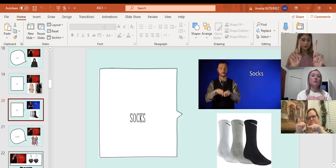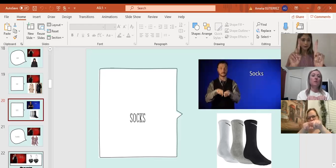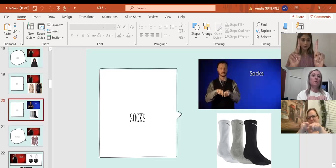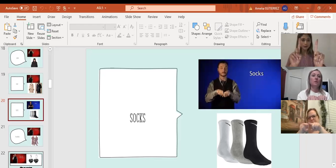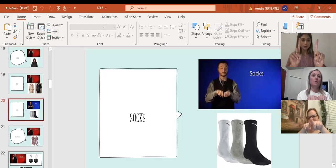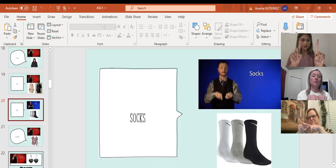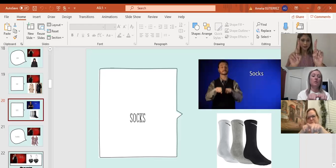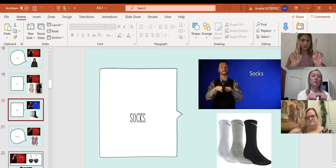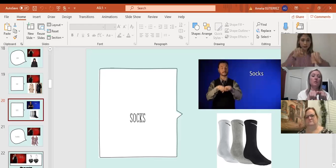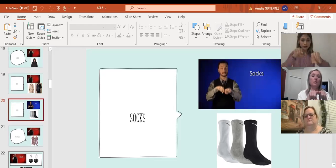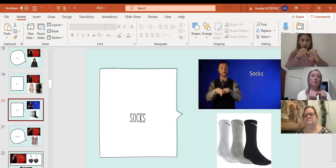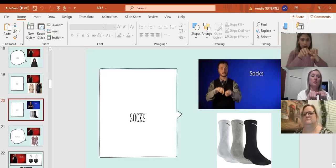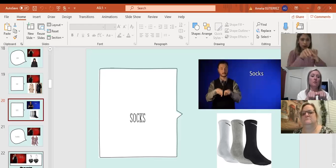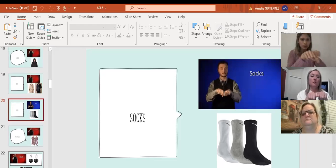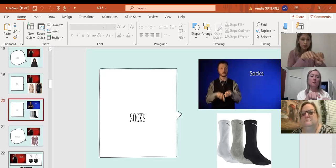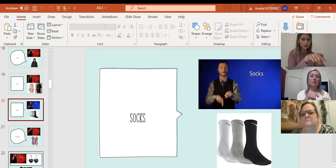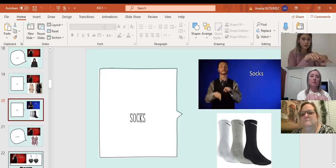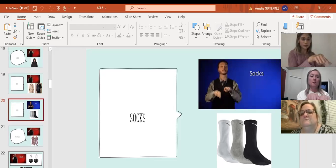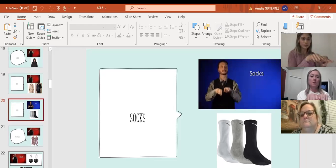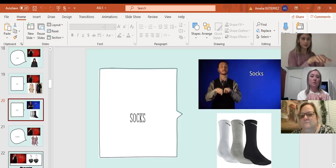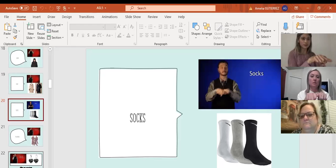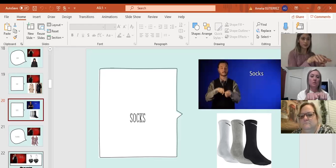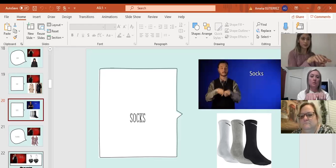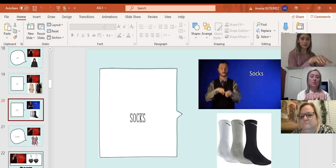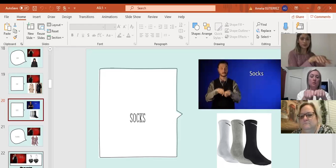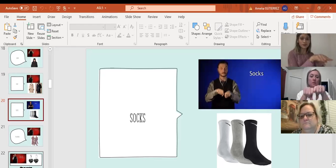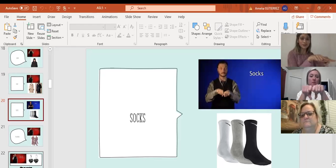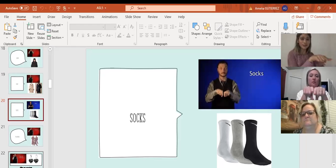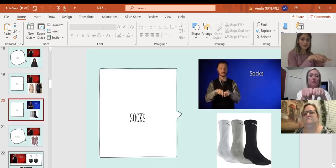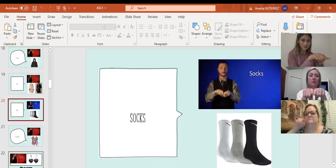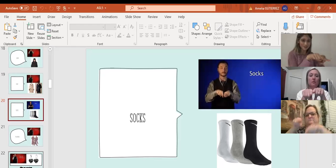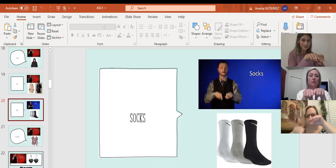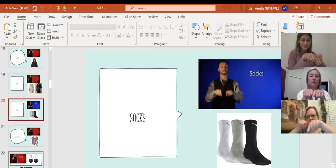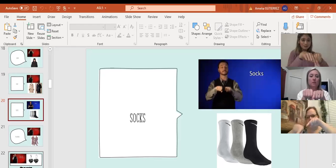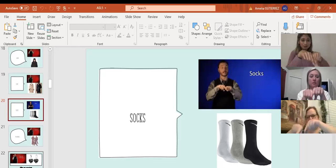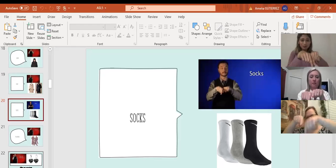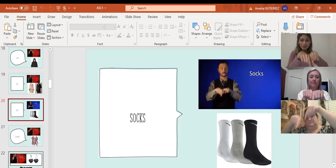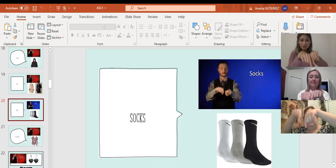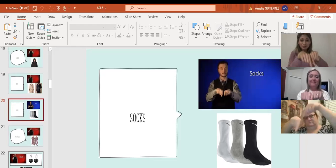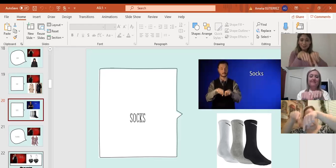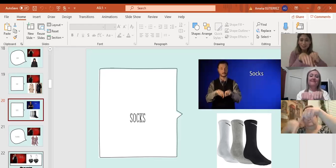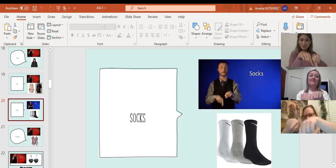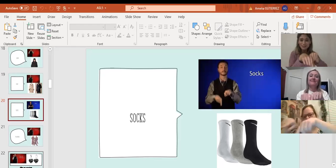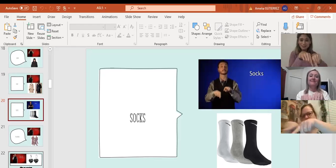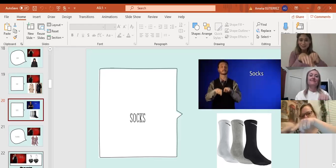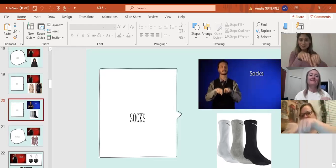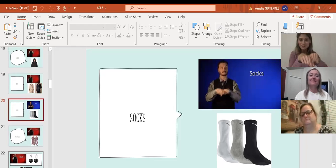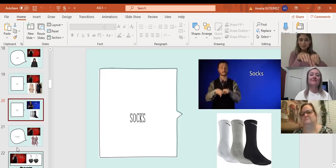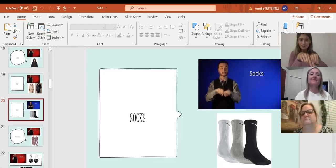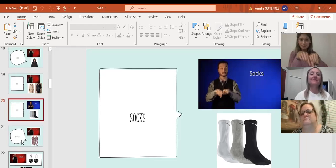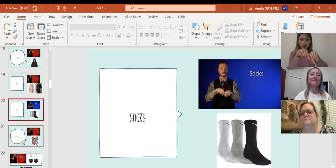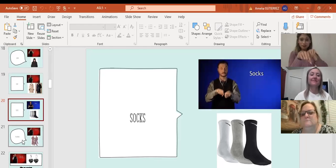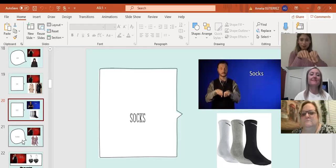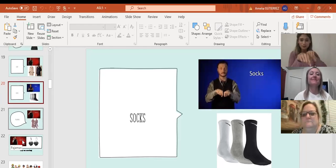So you know number one. So get ones on both hands and then move them back and forth. Socks.